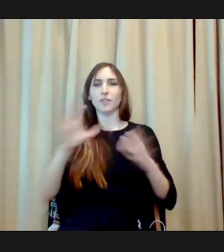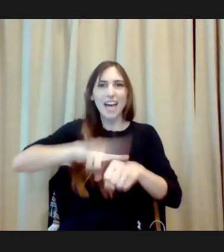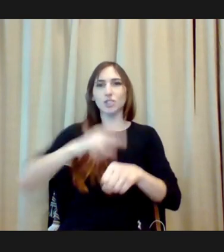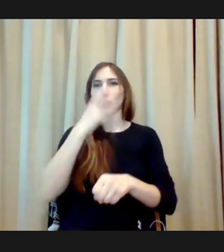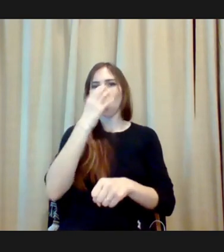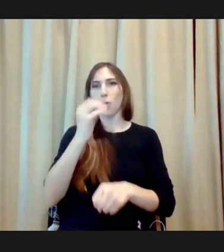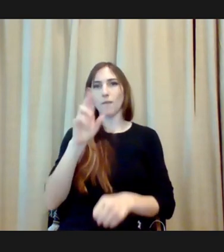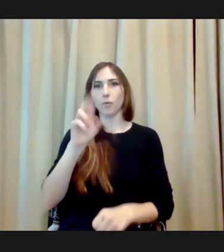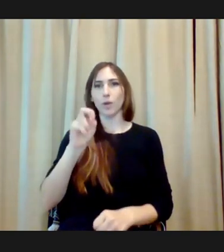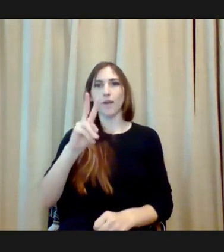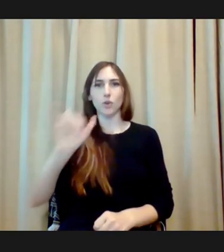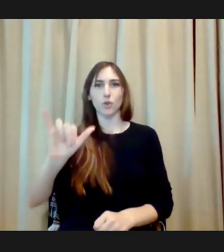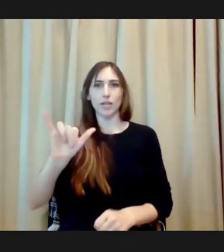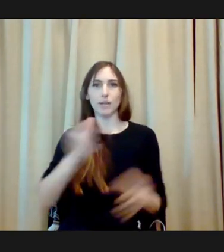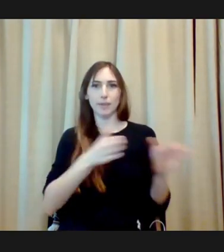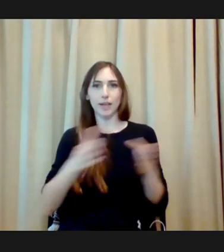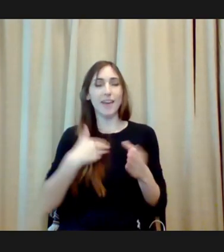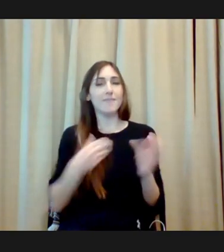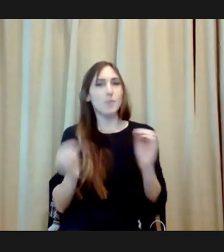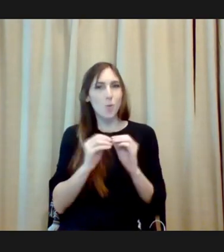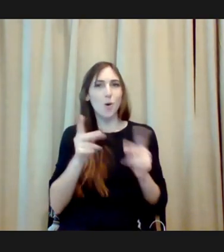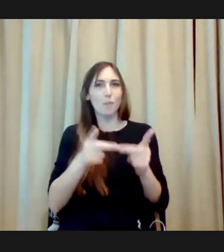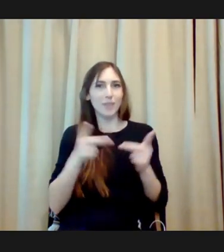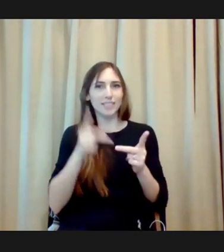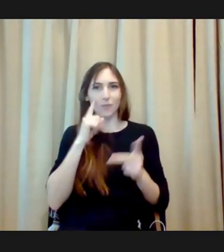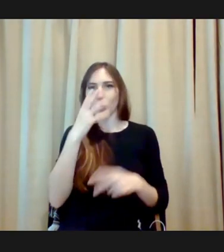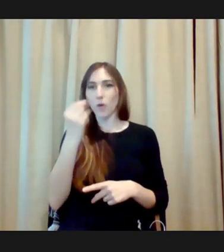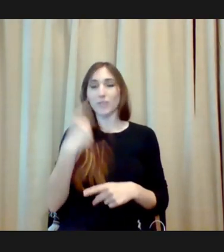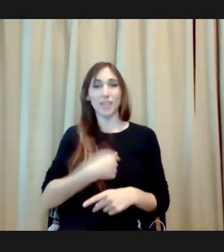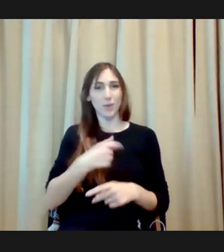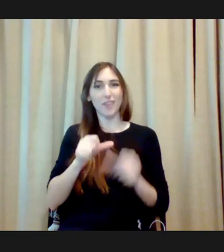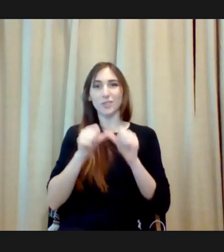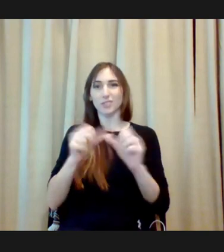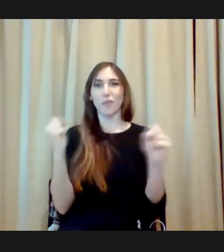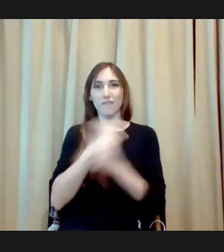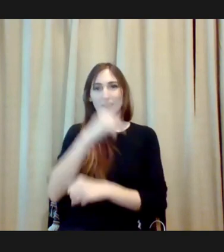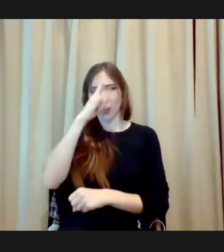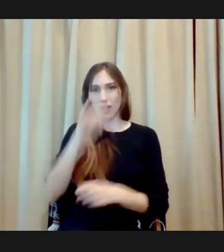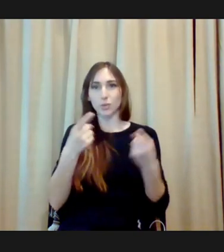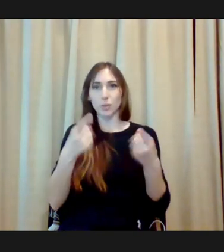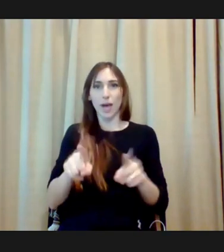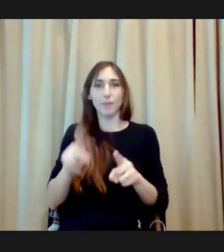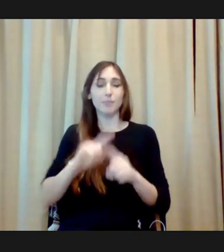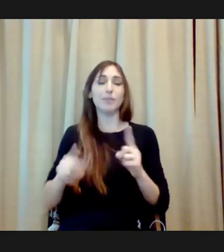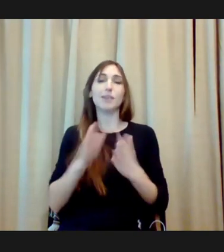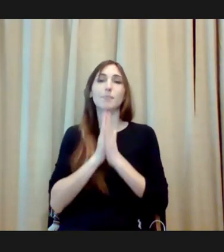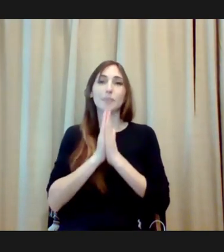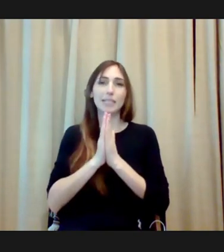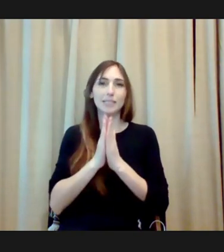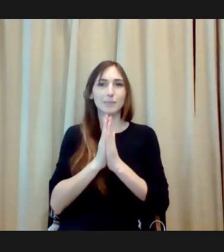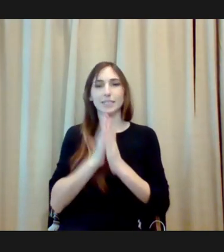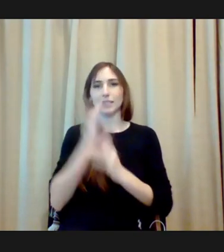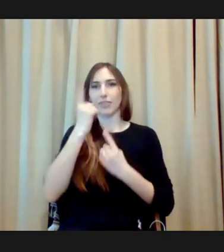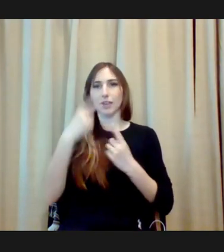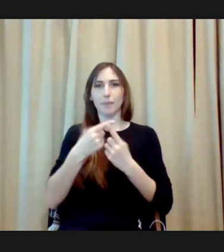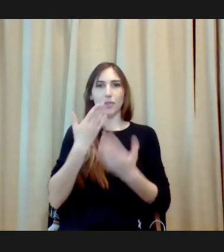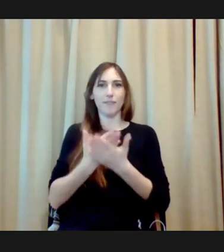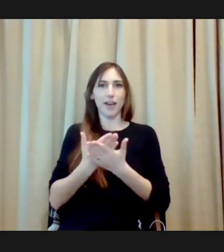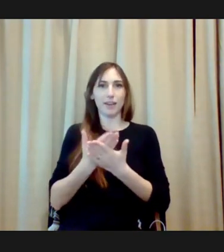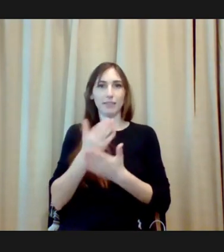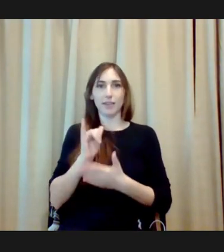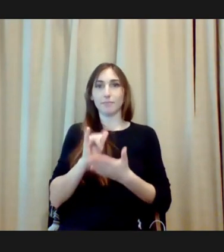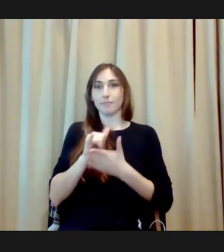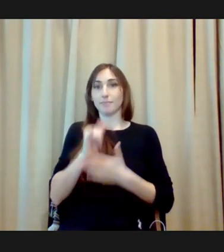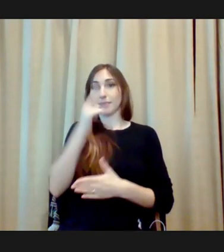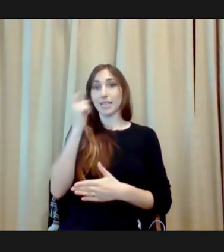for wolves. And we're all going to fight for that to happen. But please, please think about the fact that because of this fight that